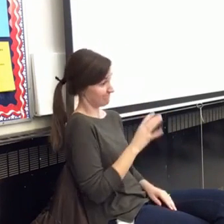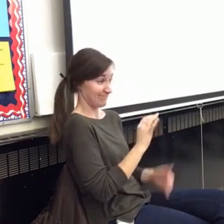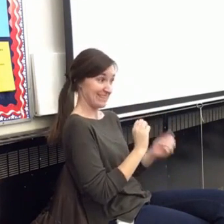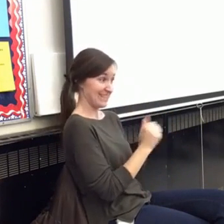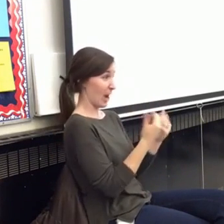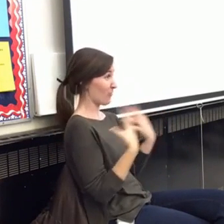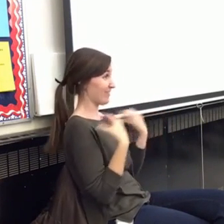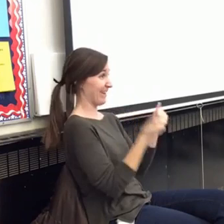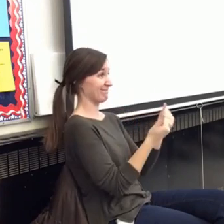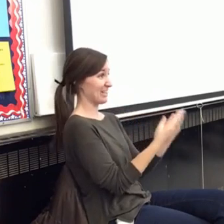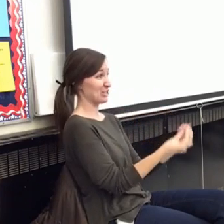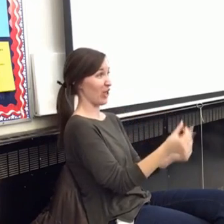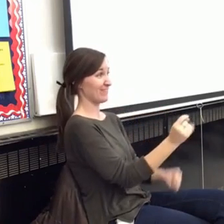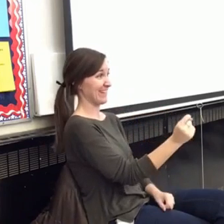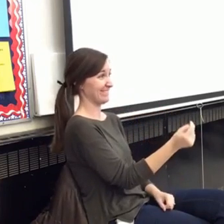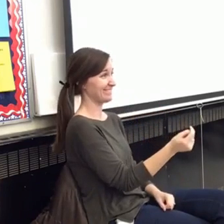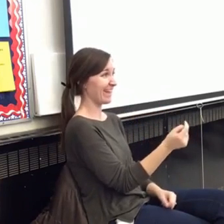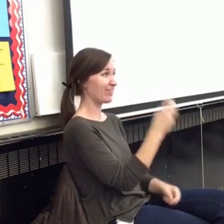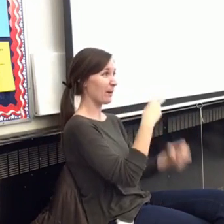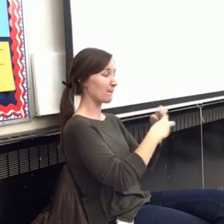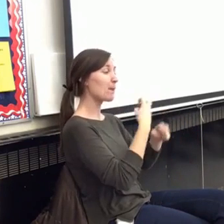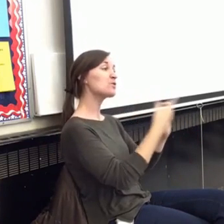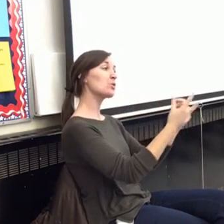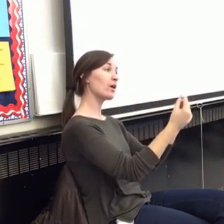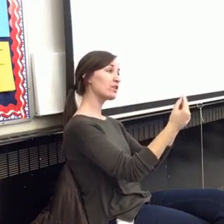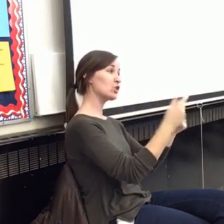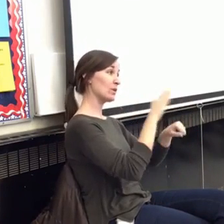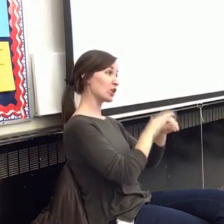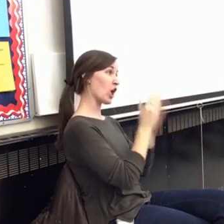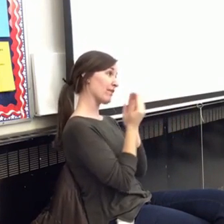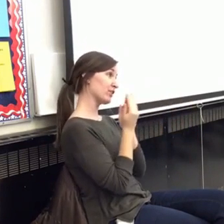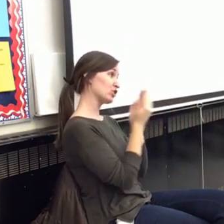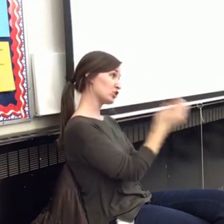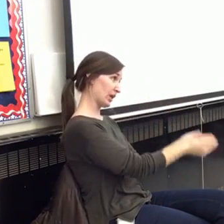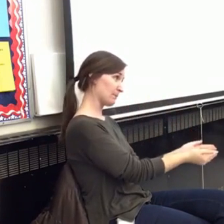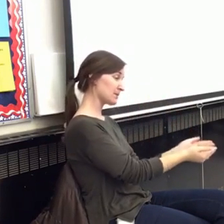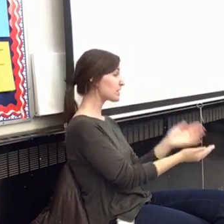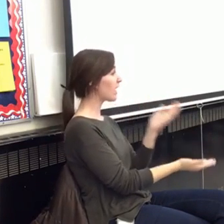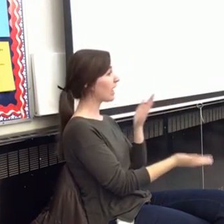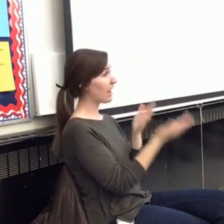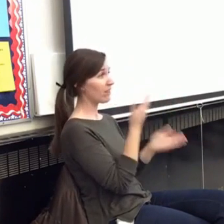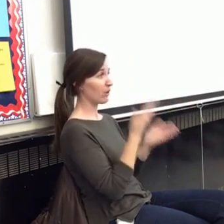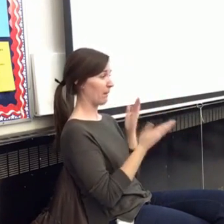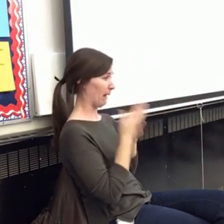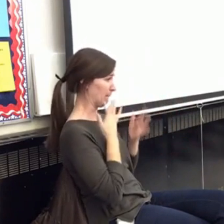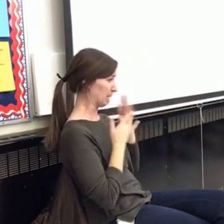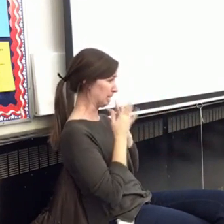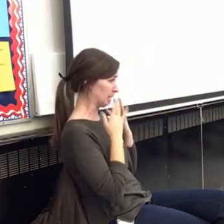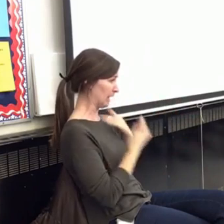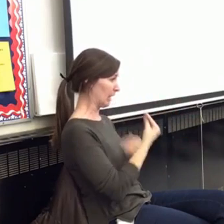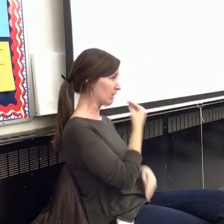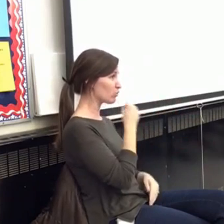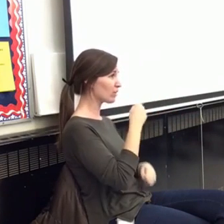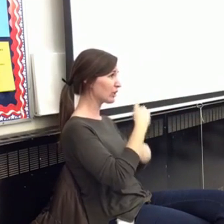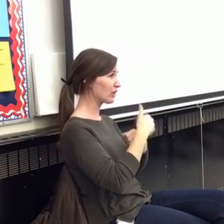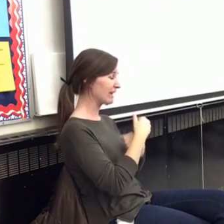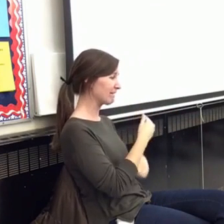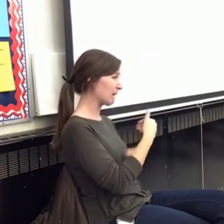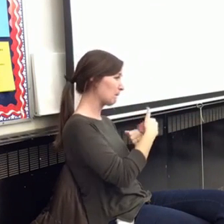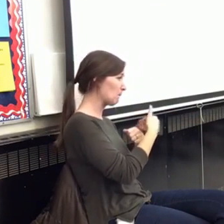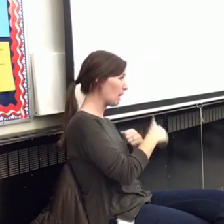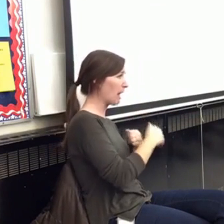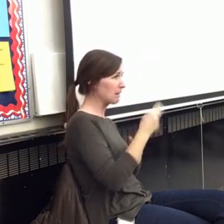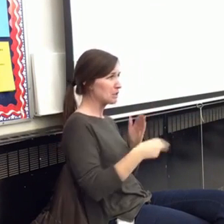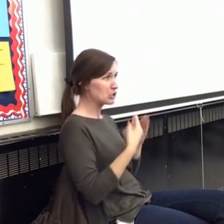it. So what they would do is on these ships, they might not have hardly any food and you're eating like bread and soup every